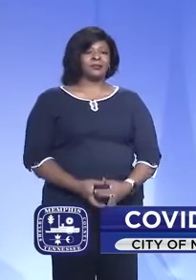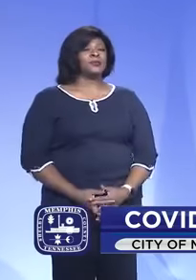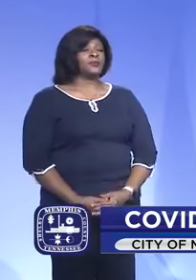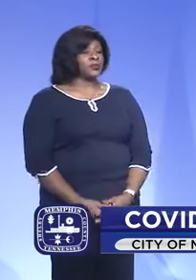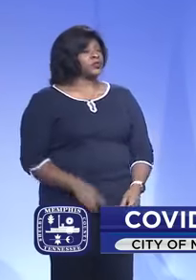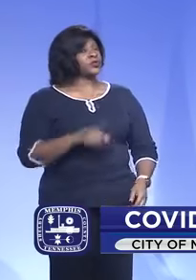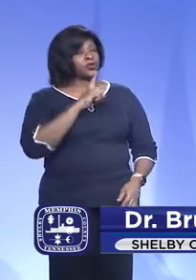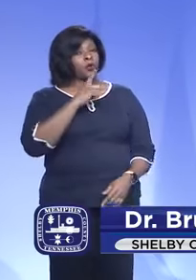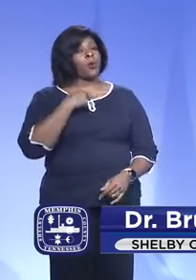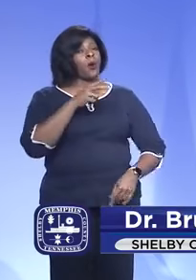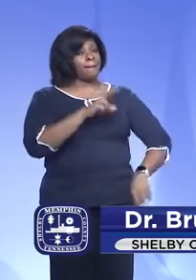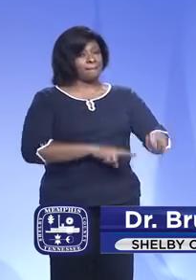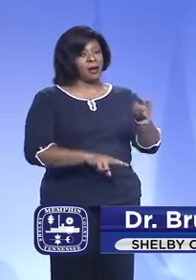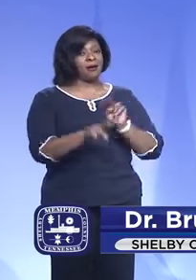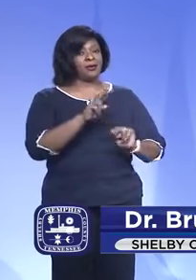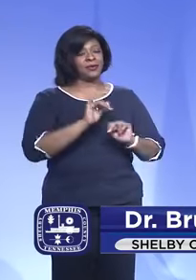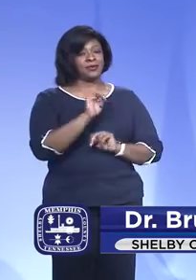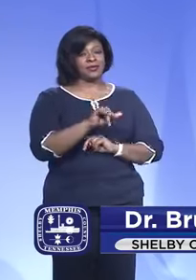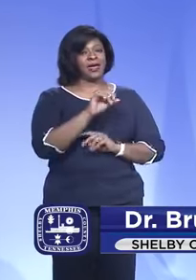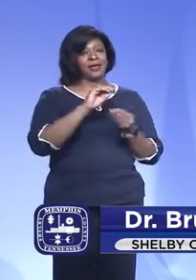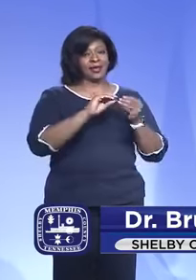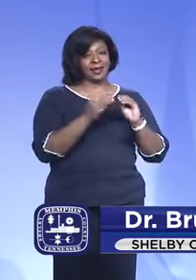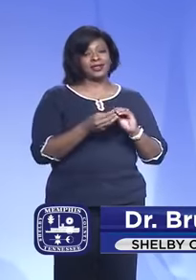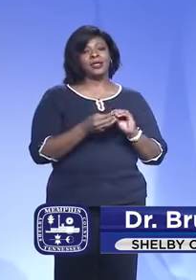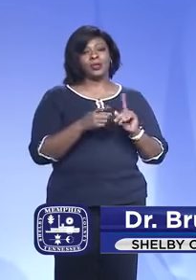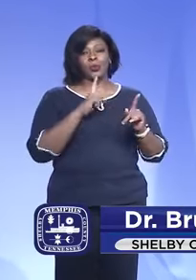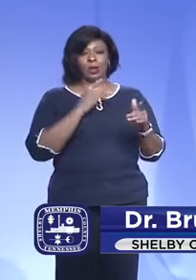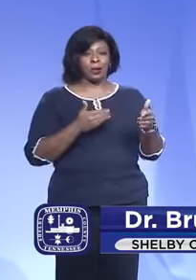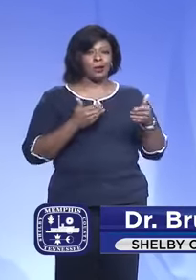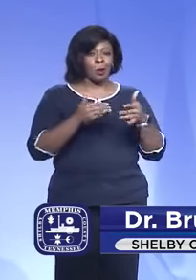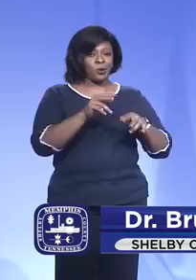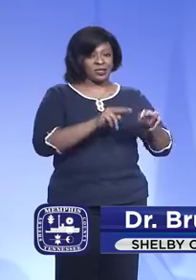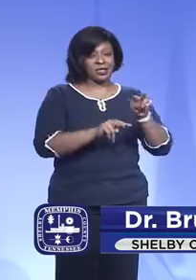We're certainly monitoring the data closely